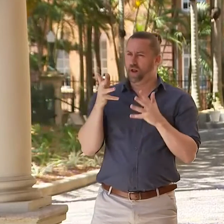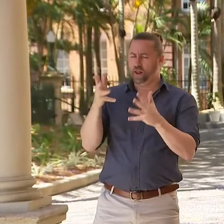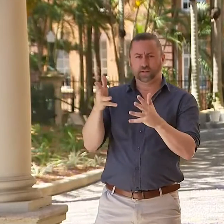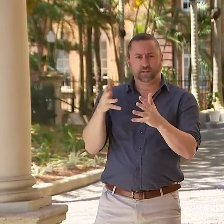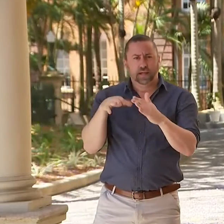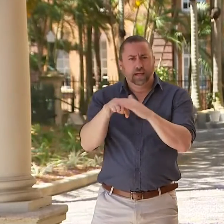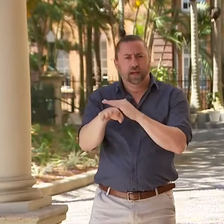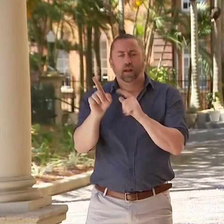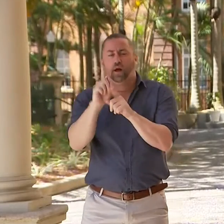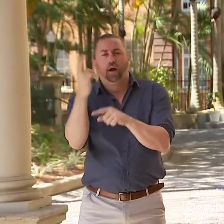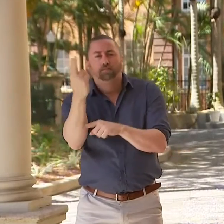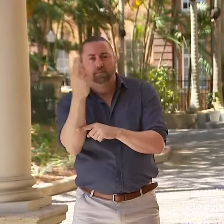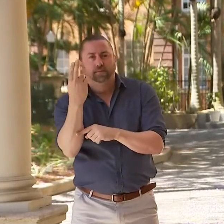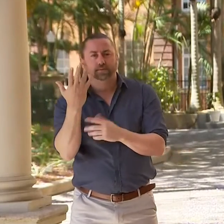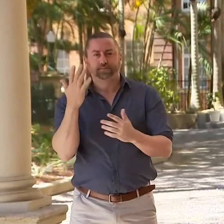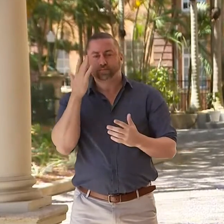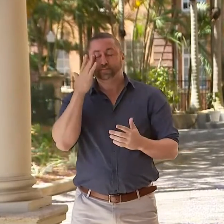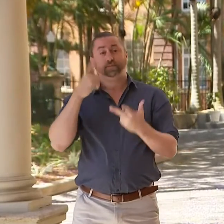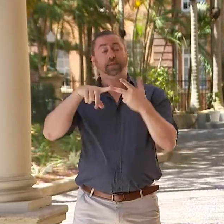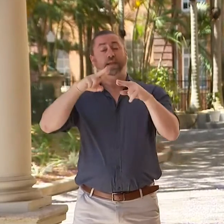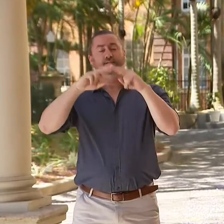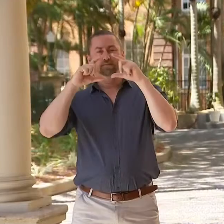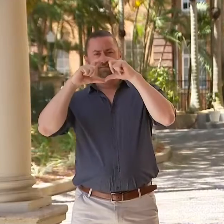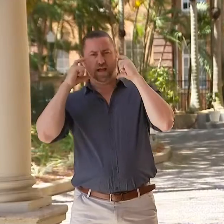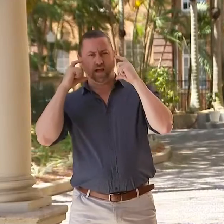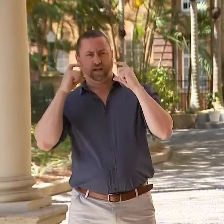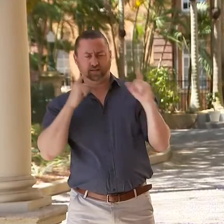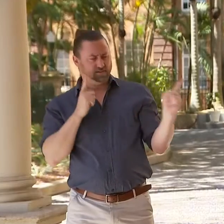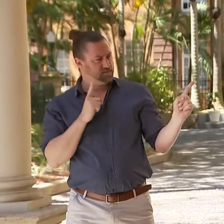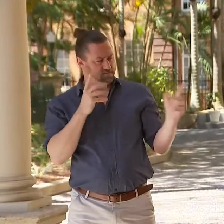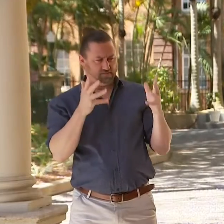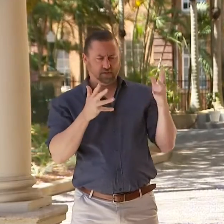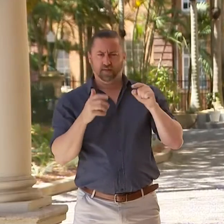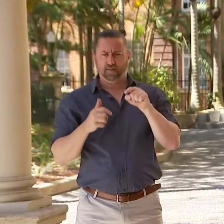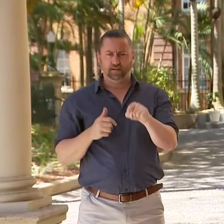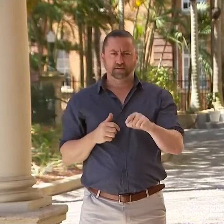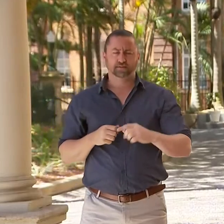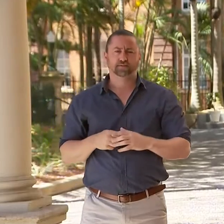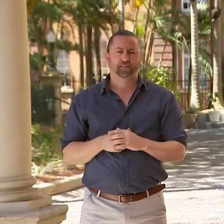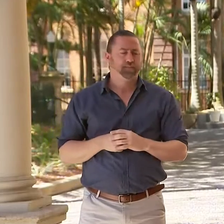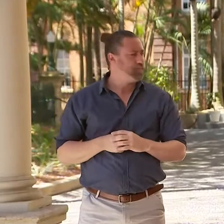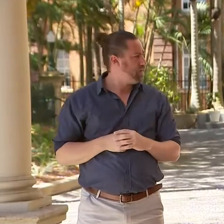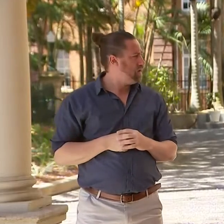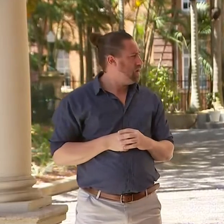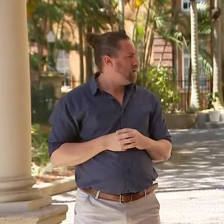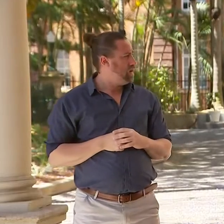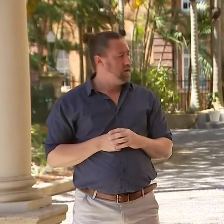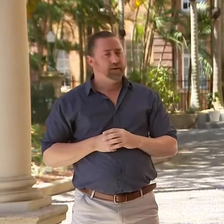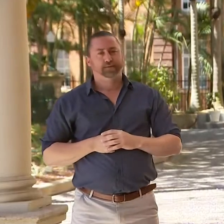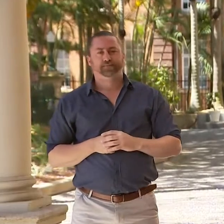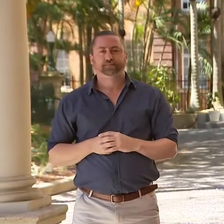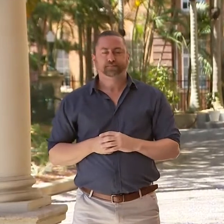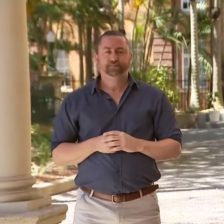hospitals, ambulances, if they wear a mask. Can you just clarify what is exactly the situation at the moment? I might let Dr. Young.